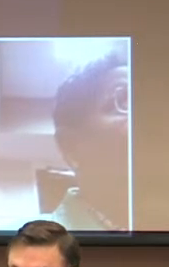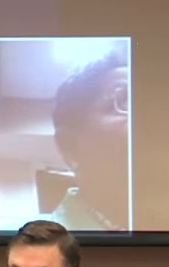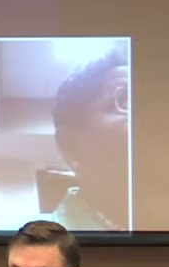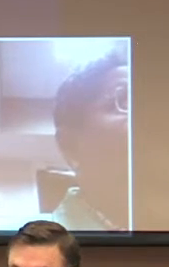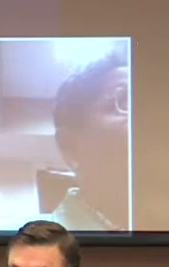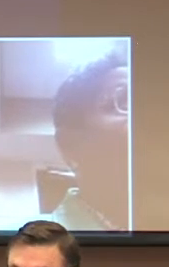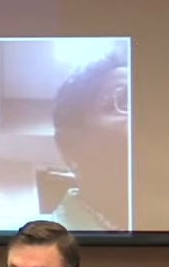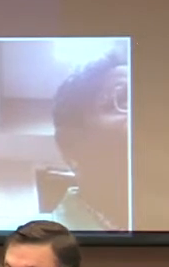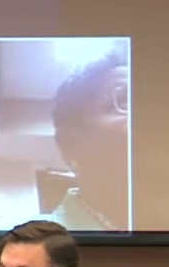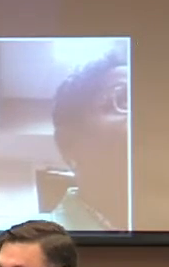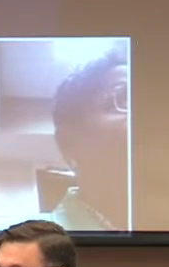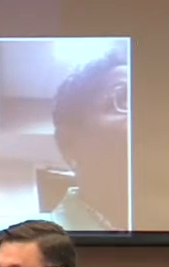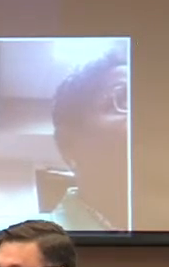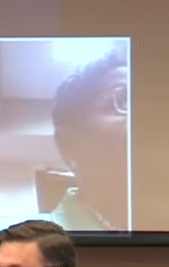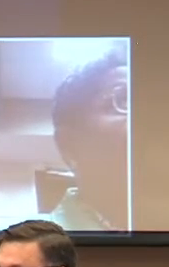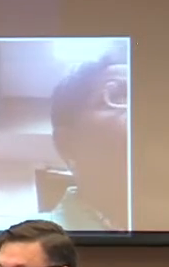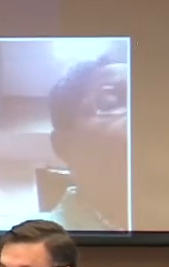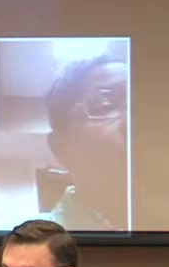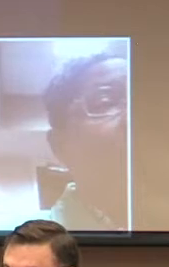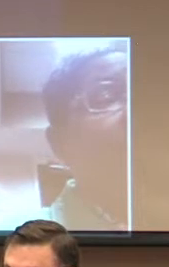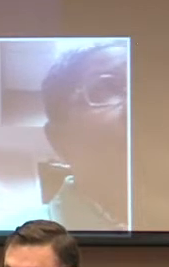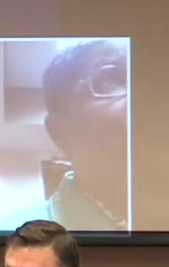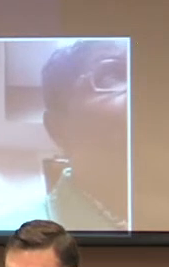Okay, Katia, we appreciate your assistance today. You're very welcome, ma'am. You have a great weekend.